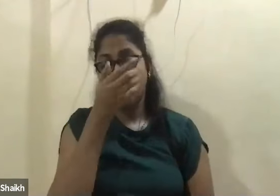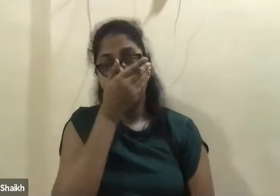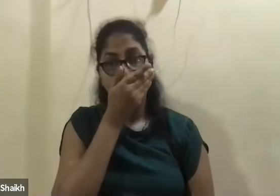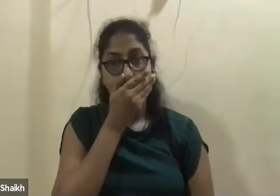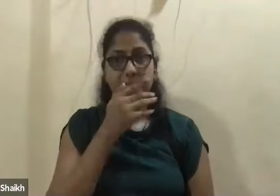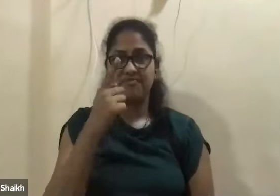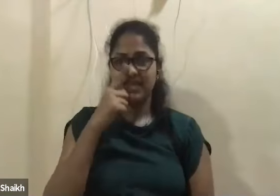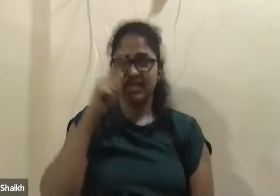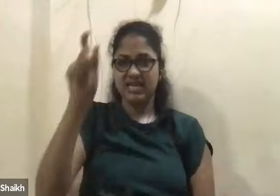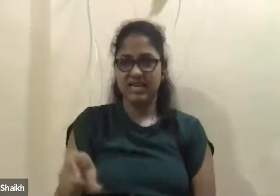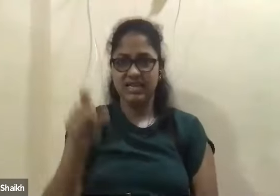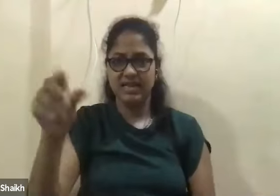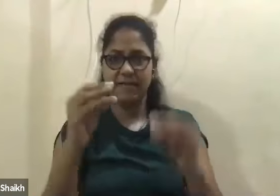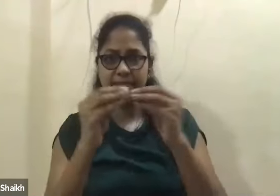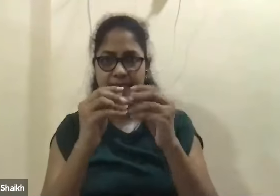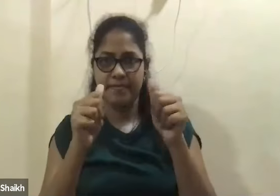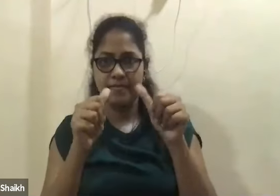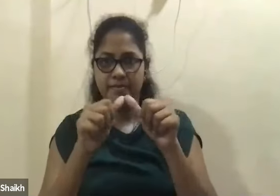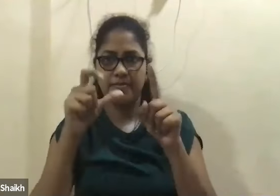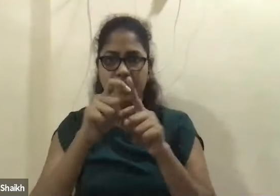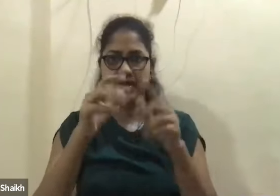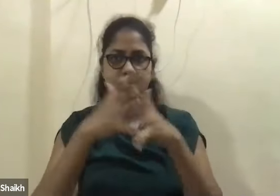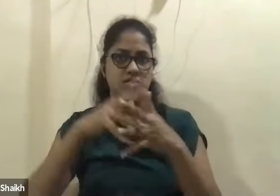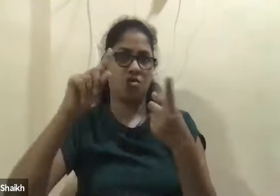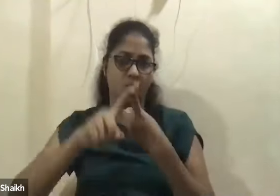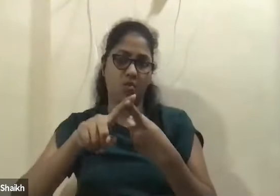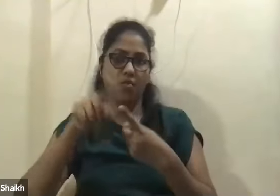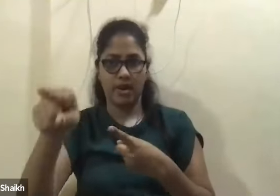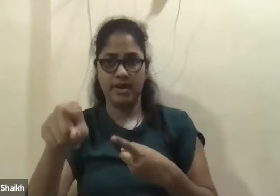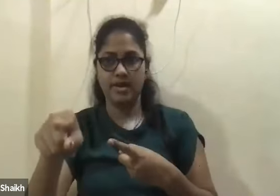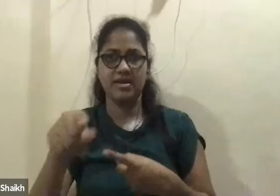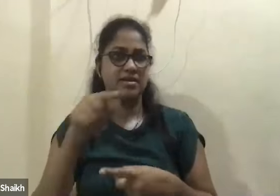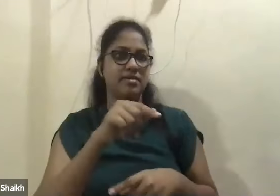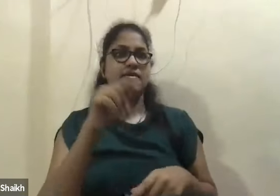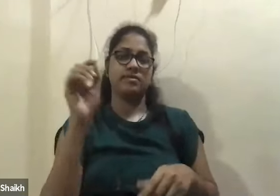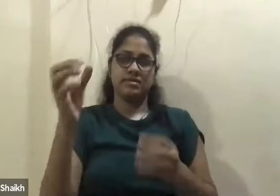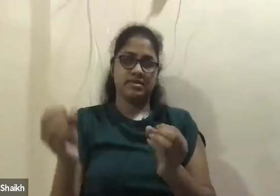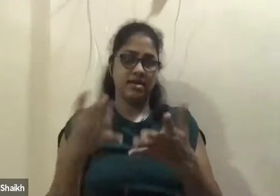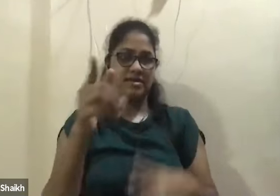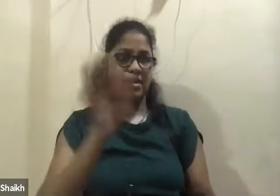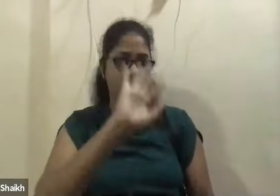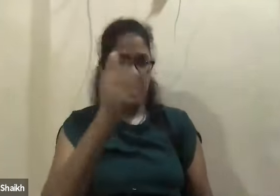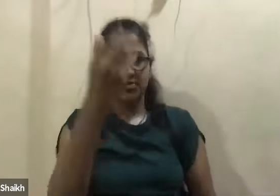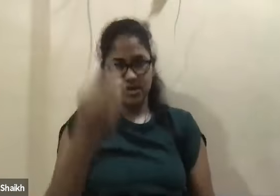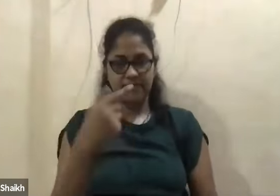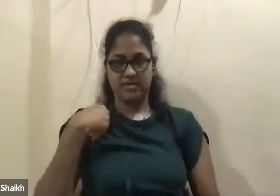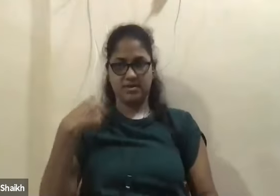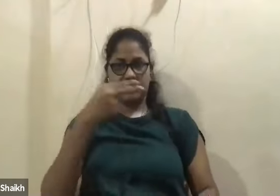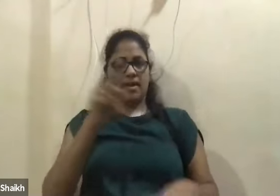Mrs. Badwe, if I'm, you can go ahead. Yeah. Hi, good evening. I'm Mrs. Badwe. I'm also a physiotherapist,